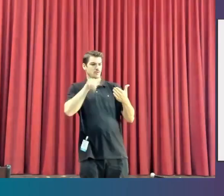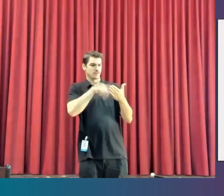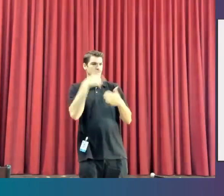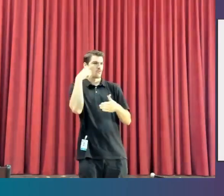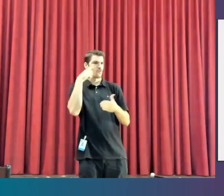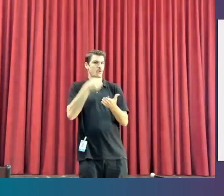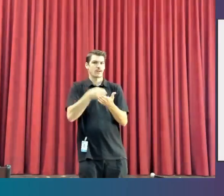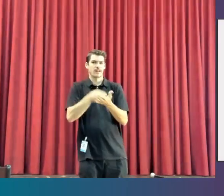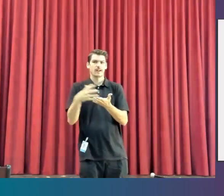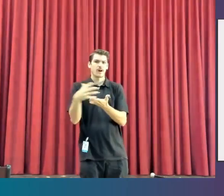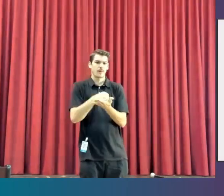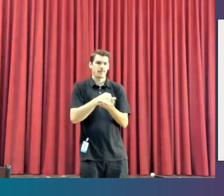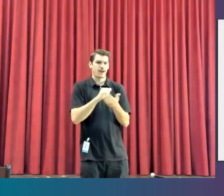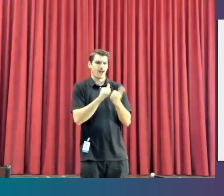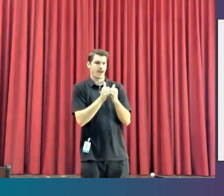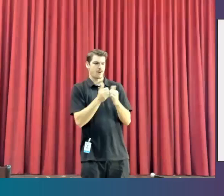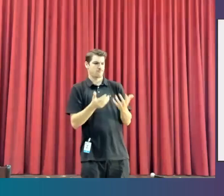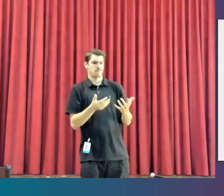like.